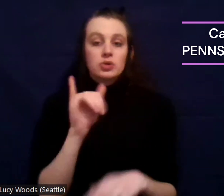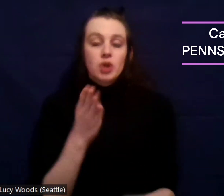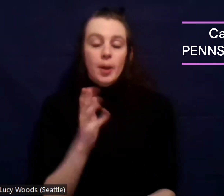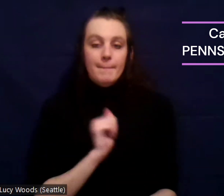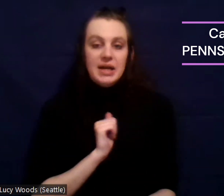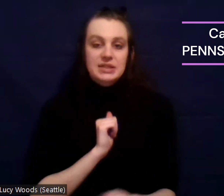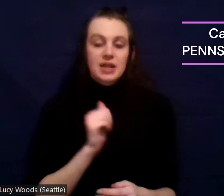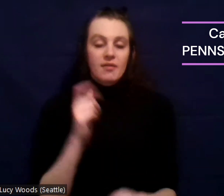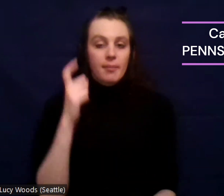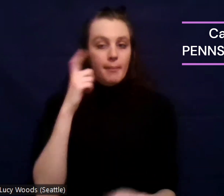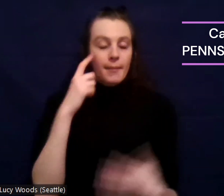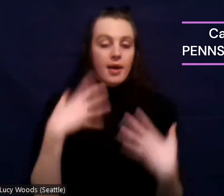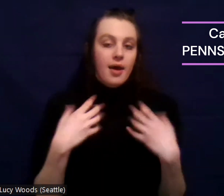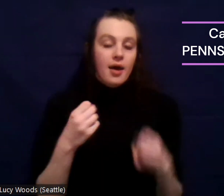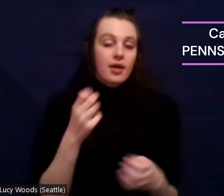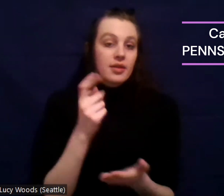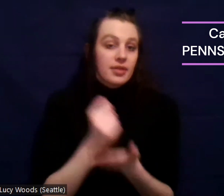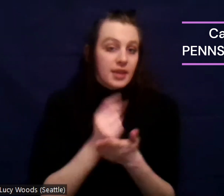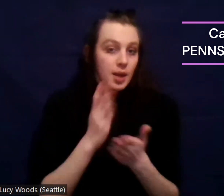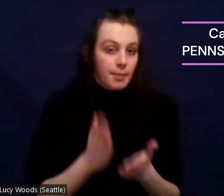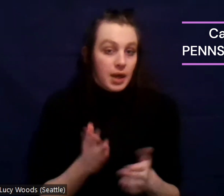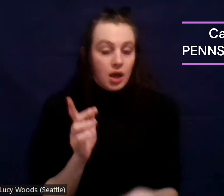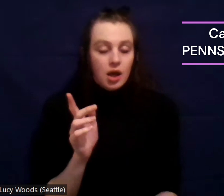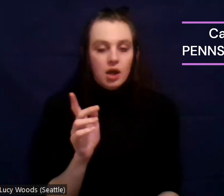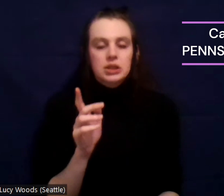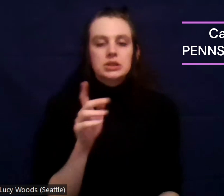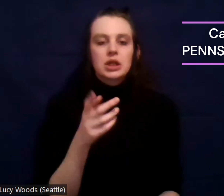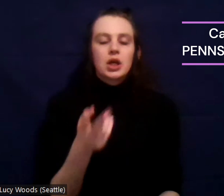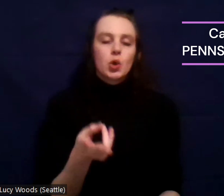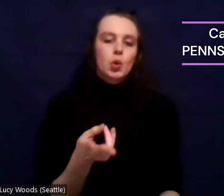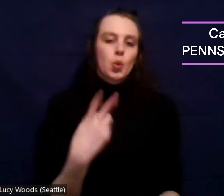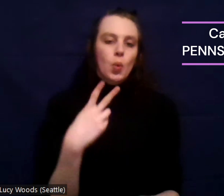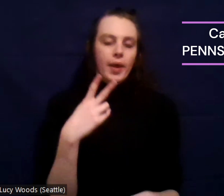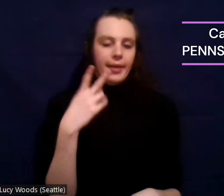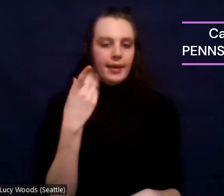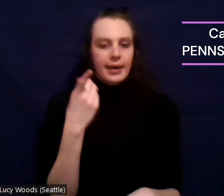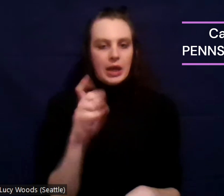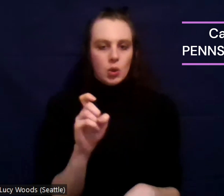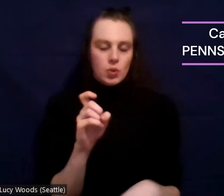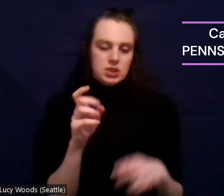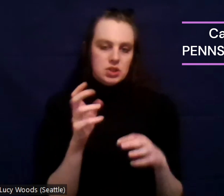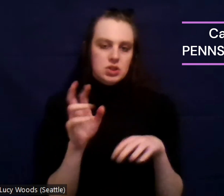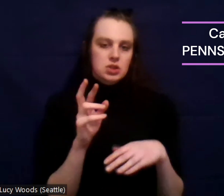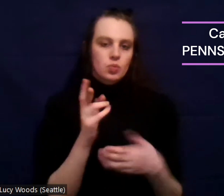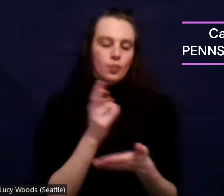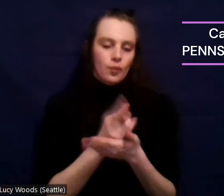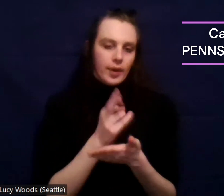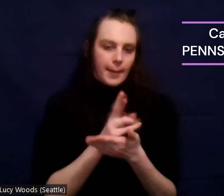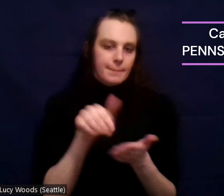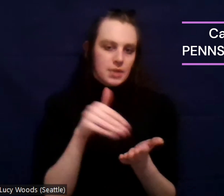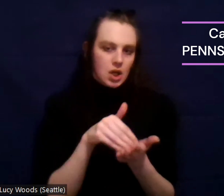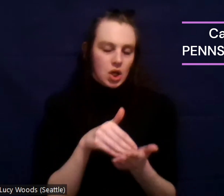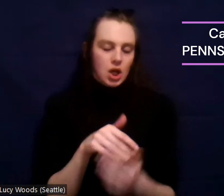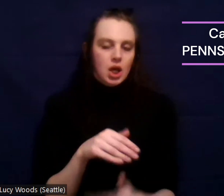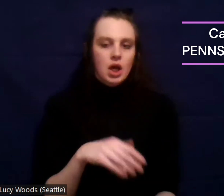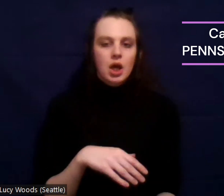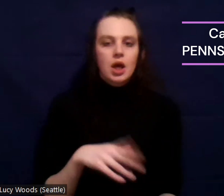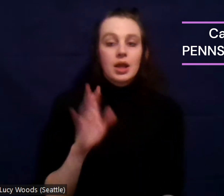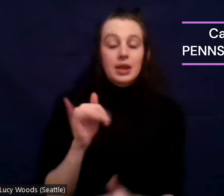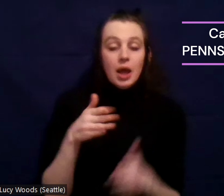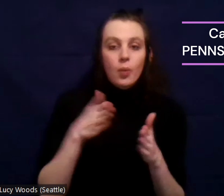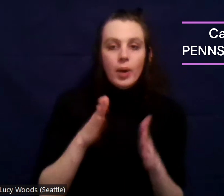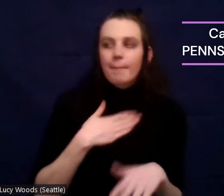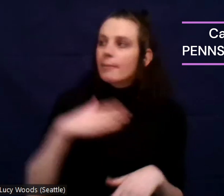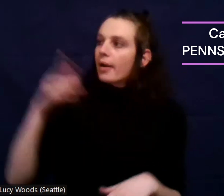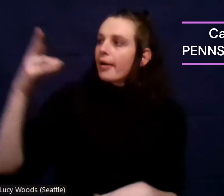a dual diagnosis rehab center. And like, that's the ways that like my higher power has like shown up and